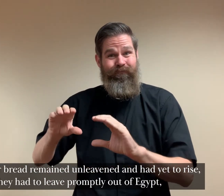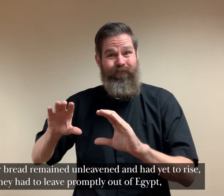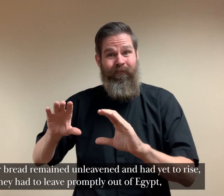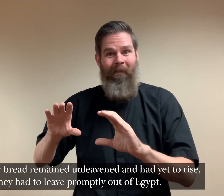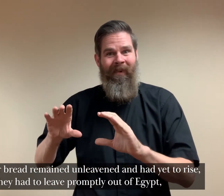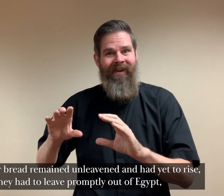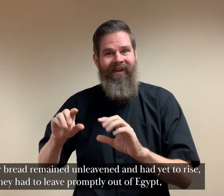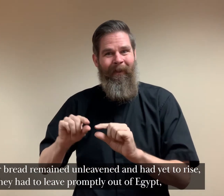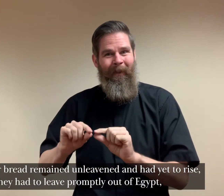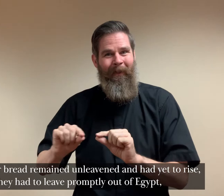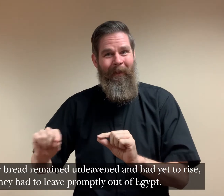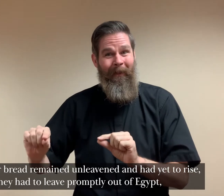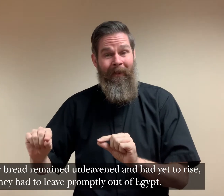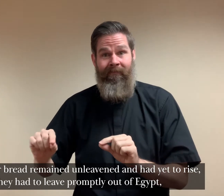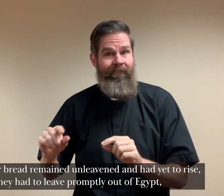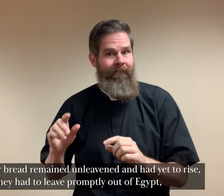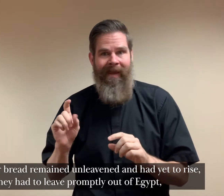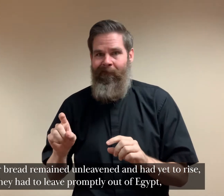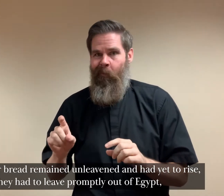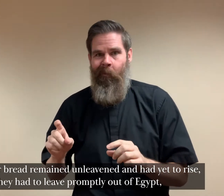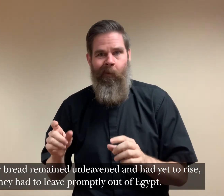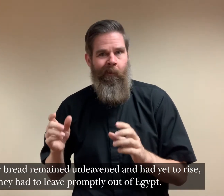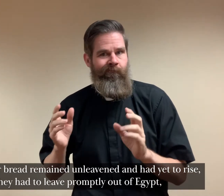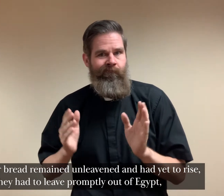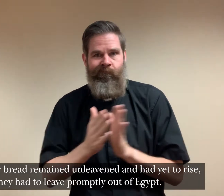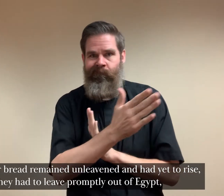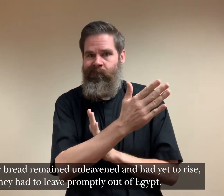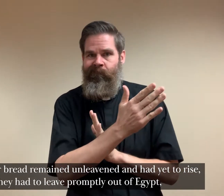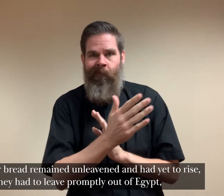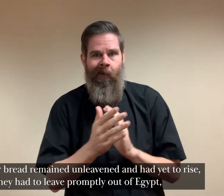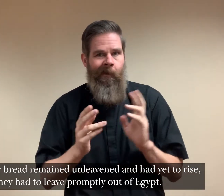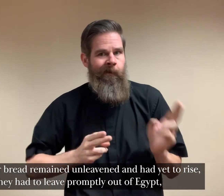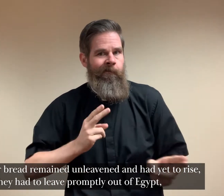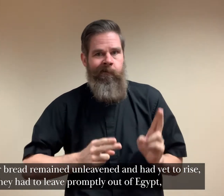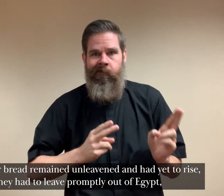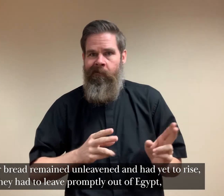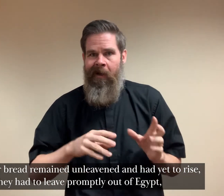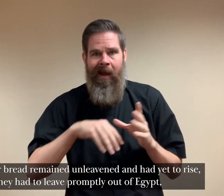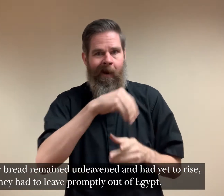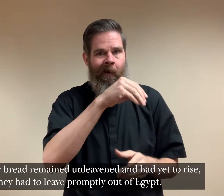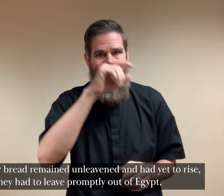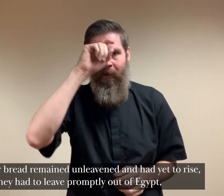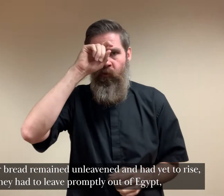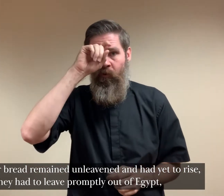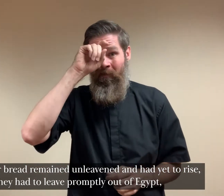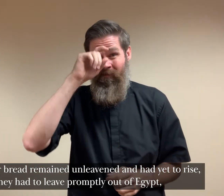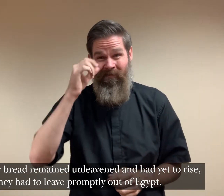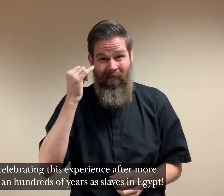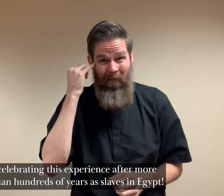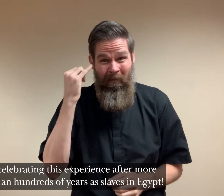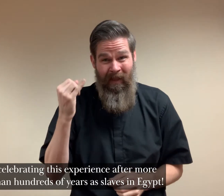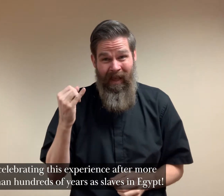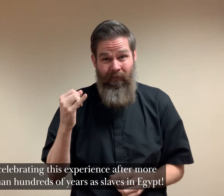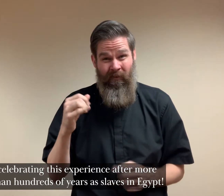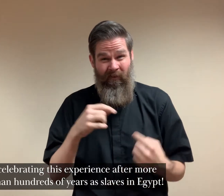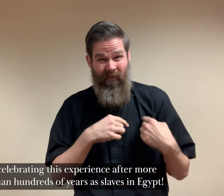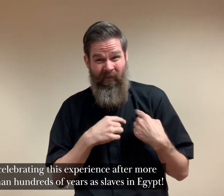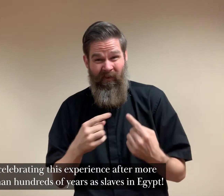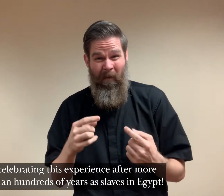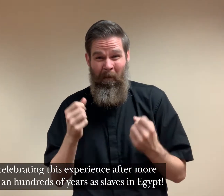remained unleavened and had yet to rise, they had to leave promptly out of Egypt. Celebrating this